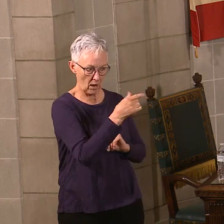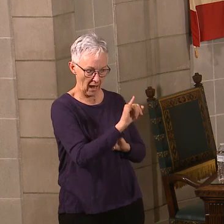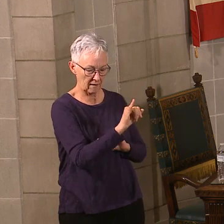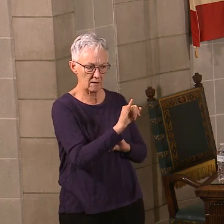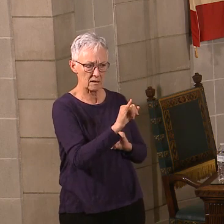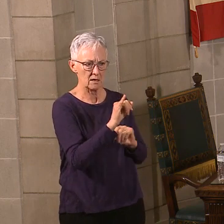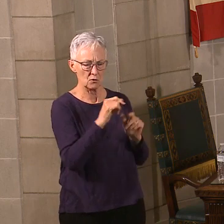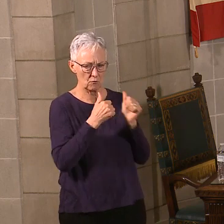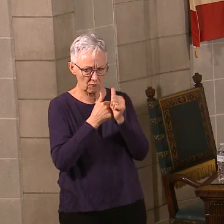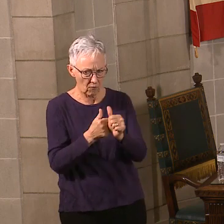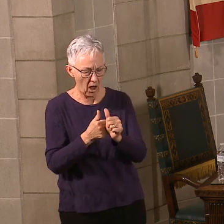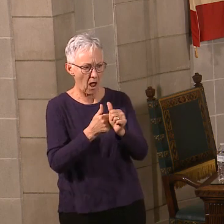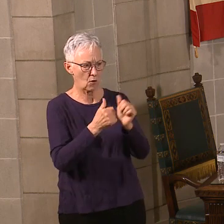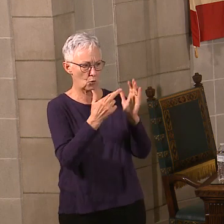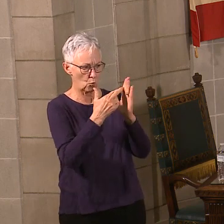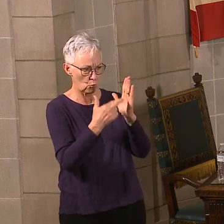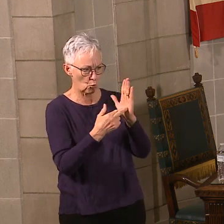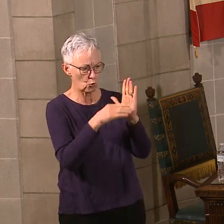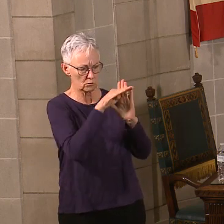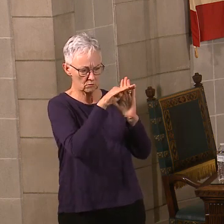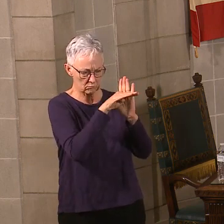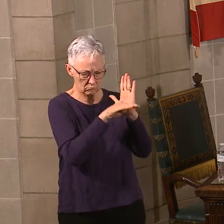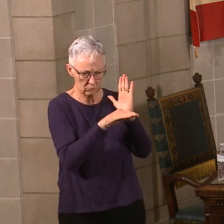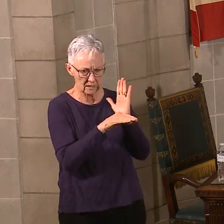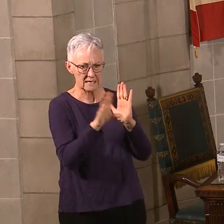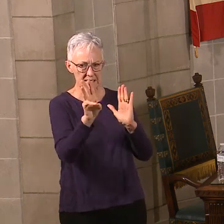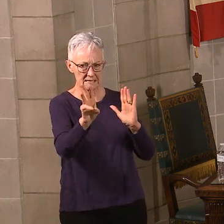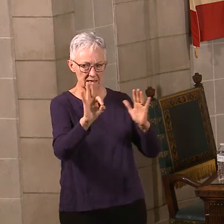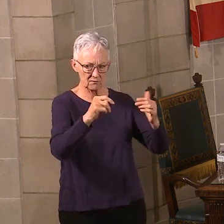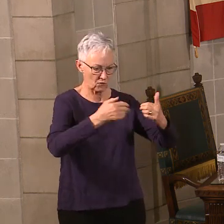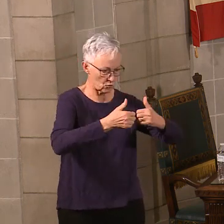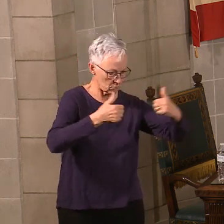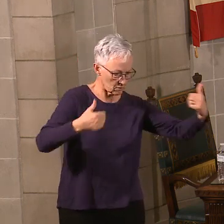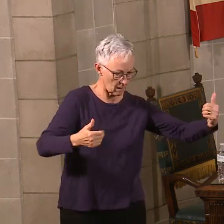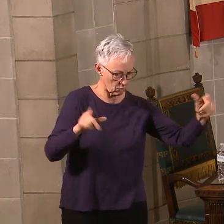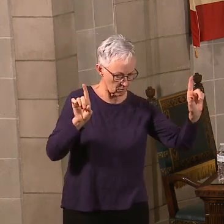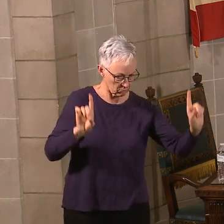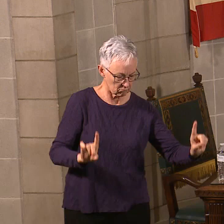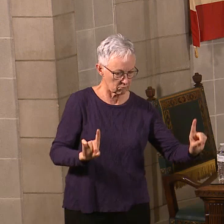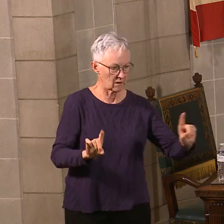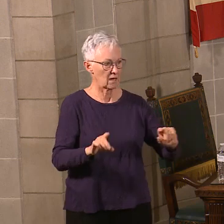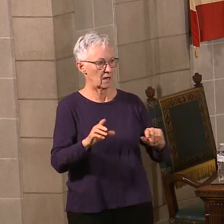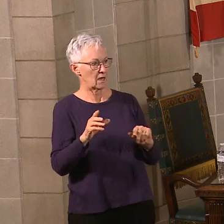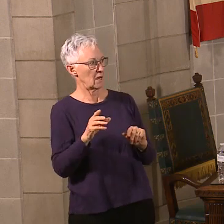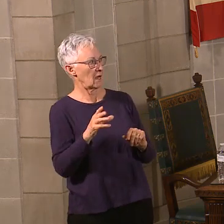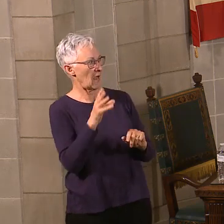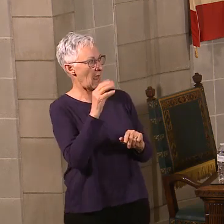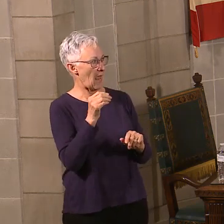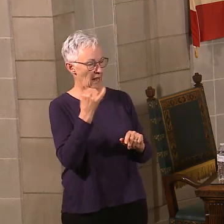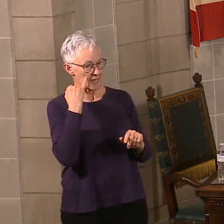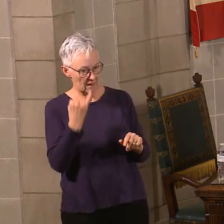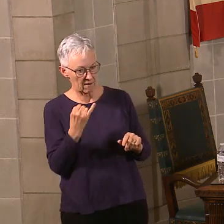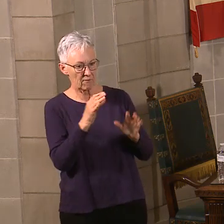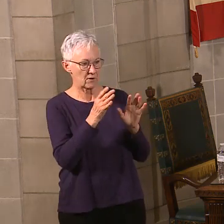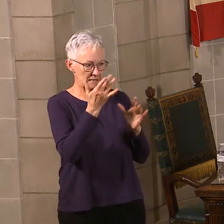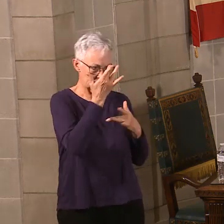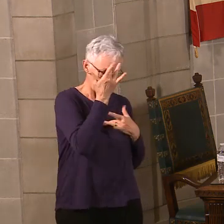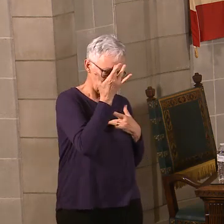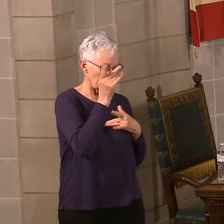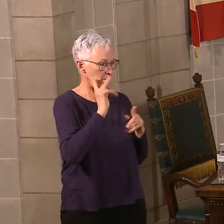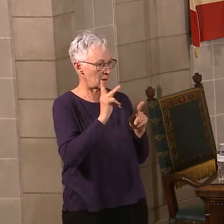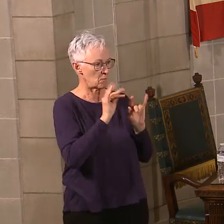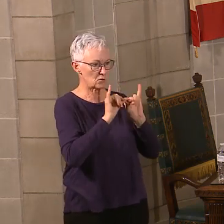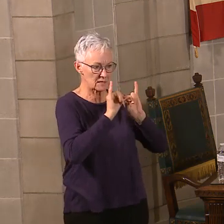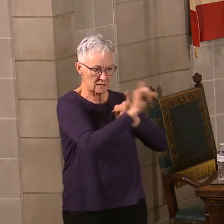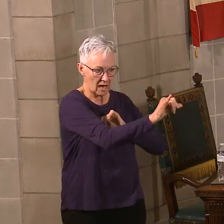guidelines, specifically around 6-foot distance, 10-person rule, and importantly, if you're sick, stay home, and everybody in